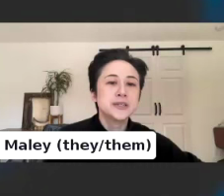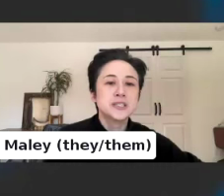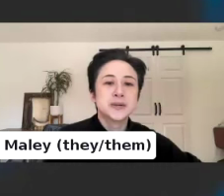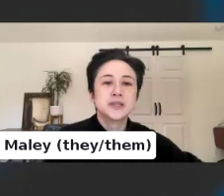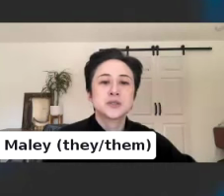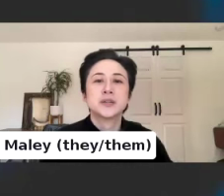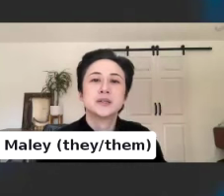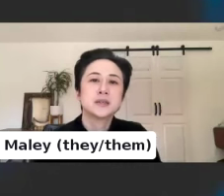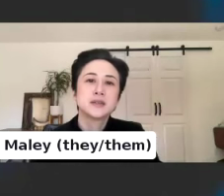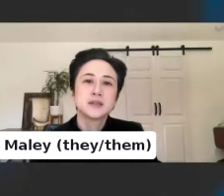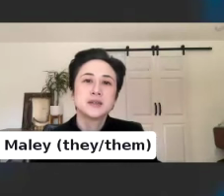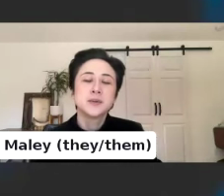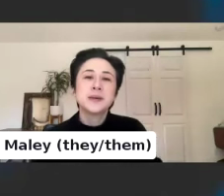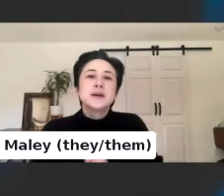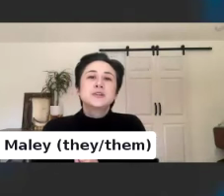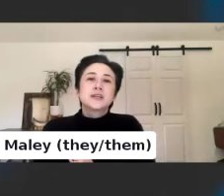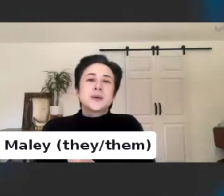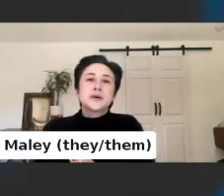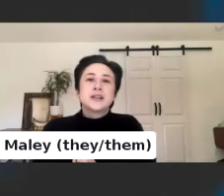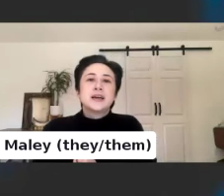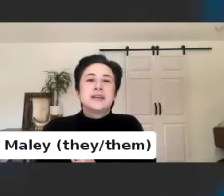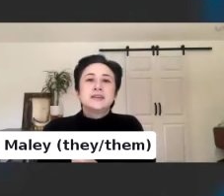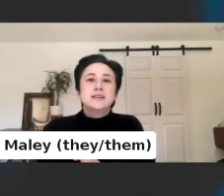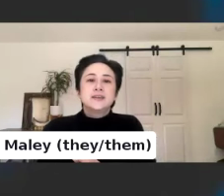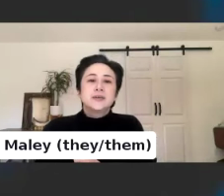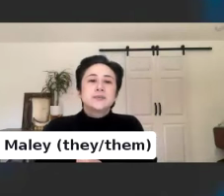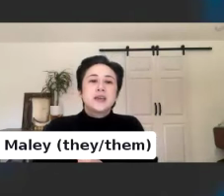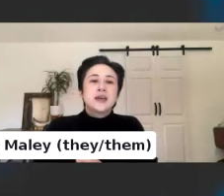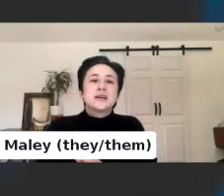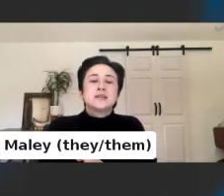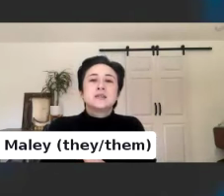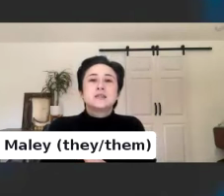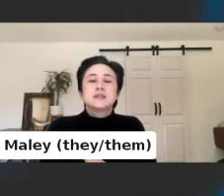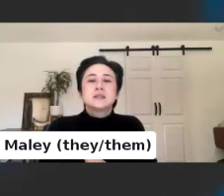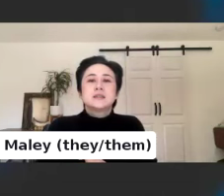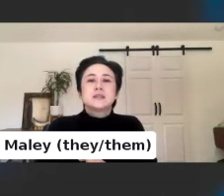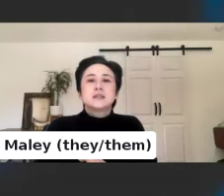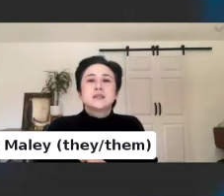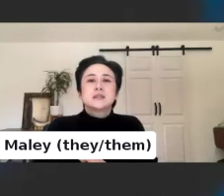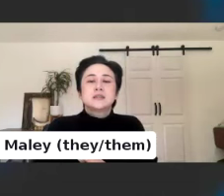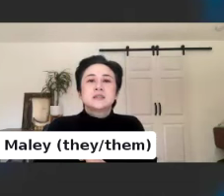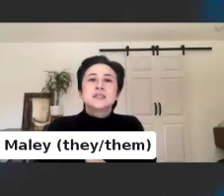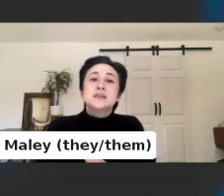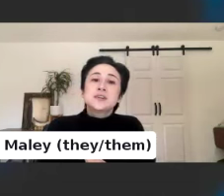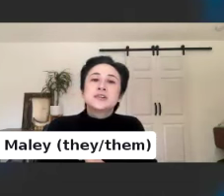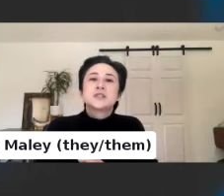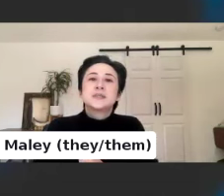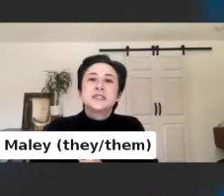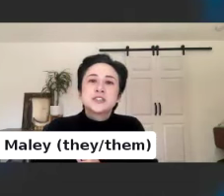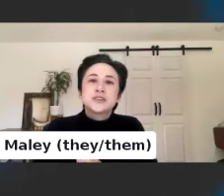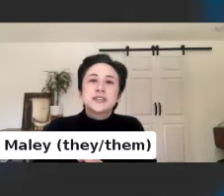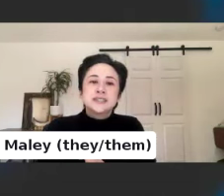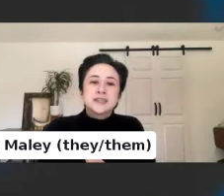really curious about this one. Maybe I'll look it up online and see if there are